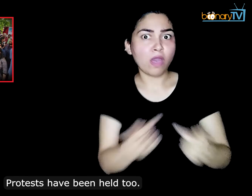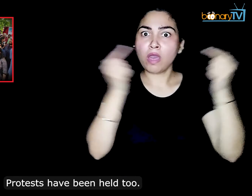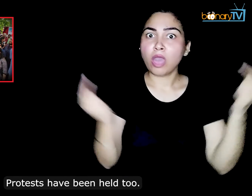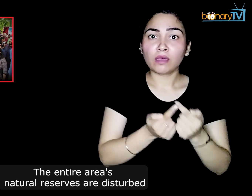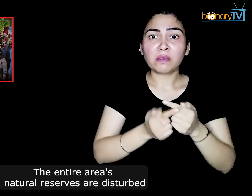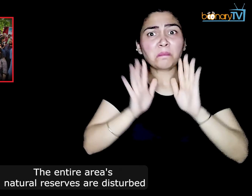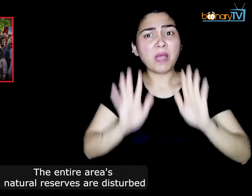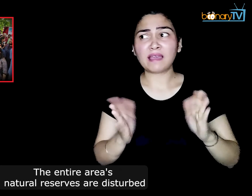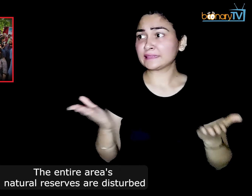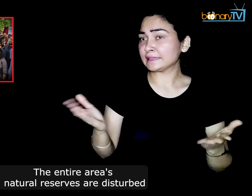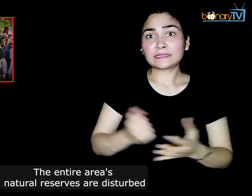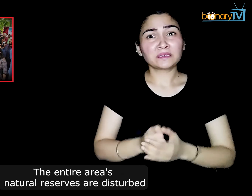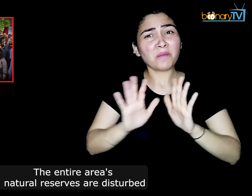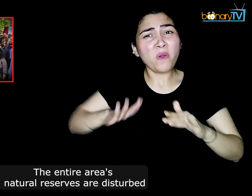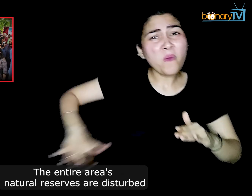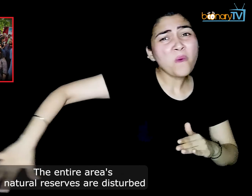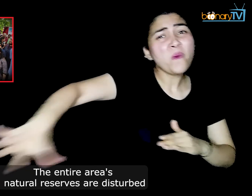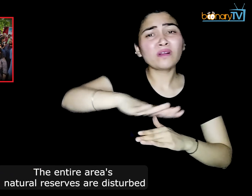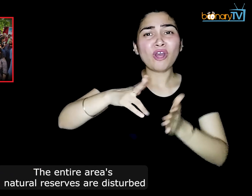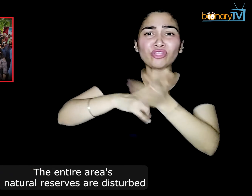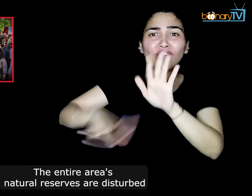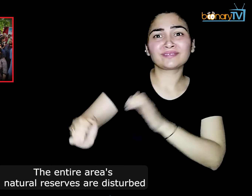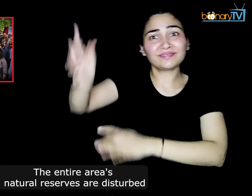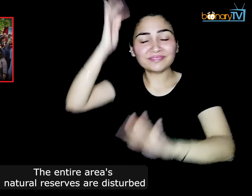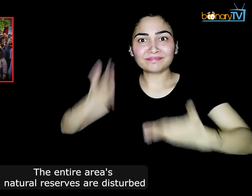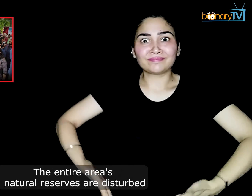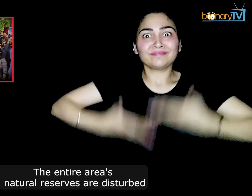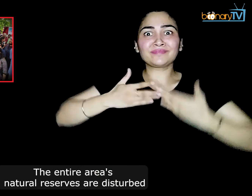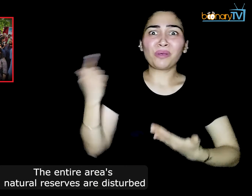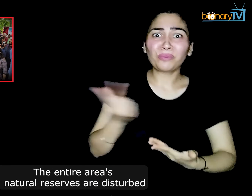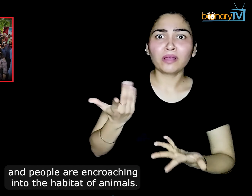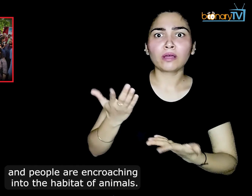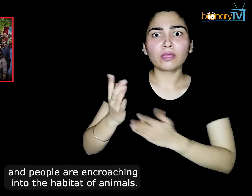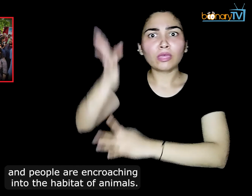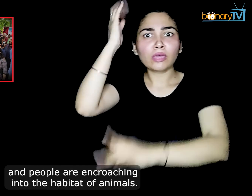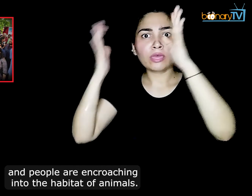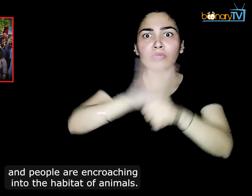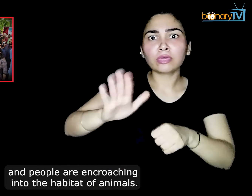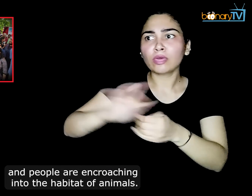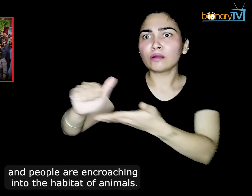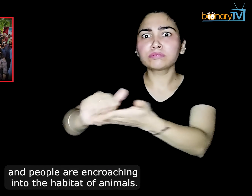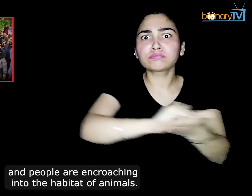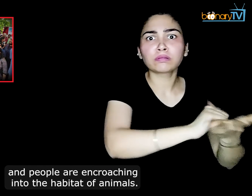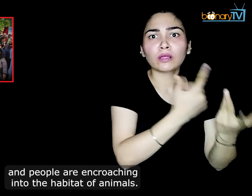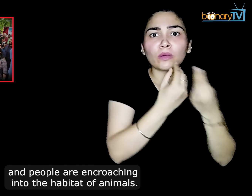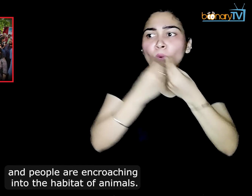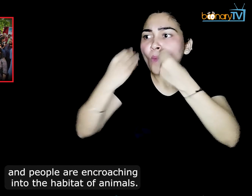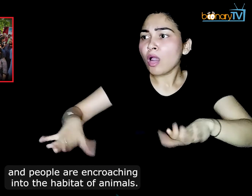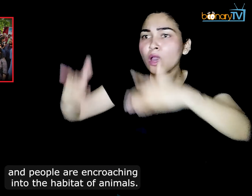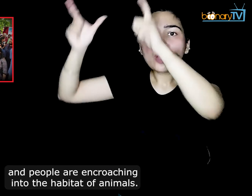The entire area's natural reserves are disturbed and people are enroaching into the habitat of